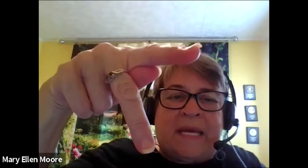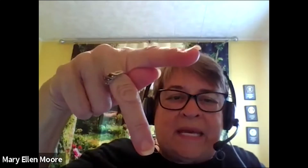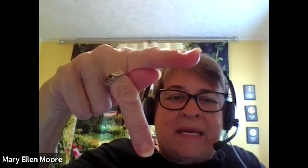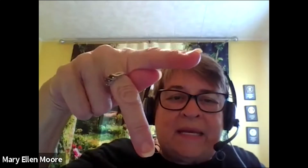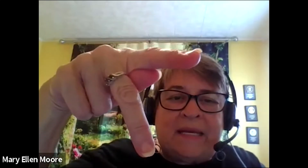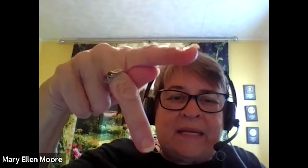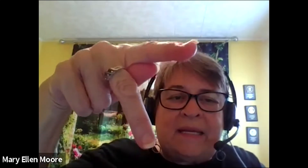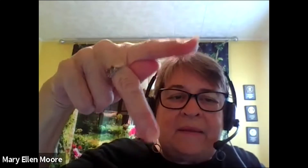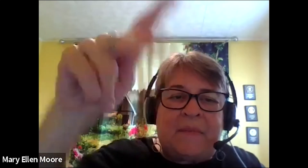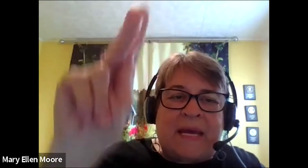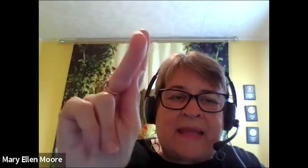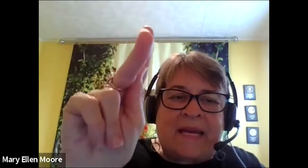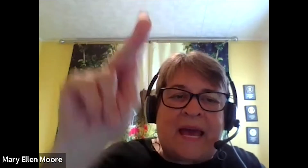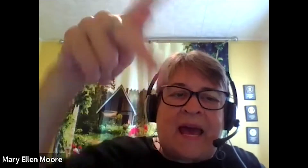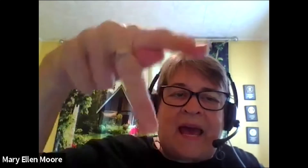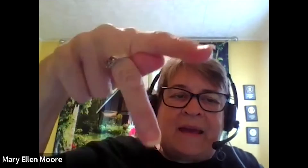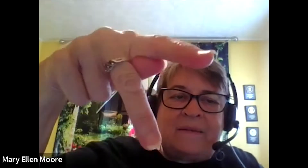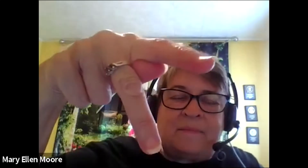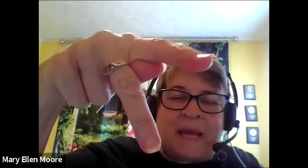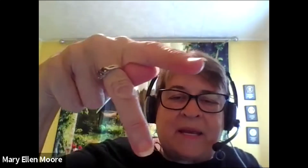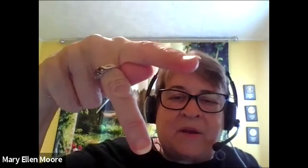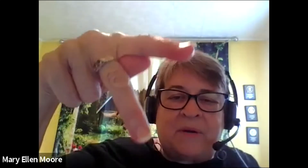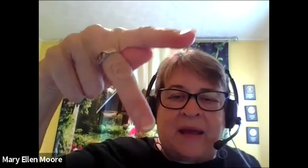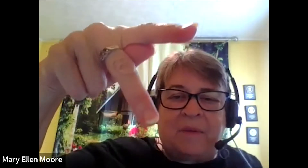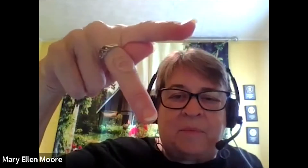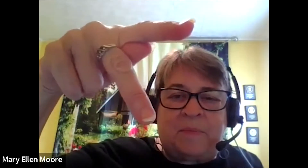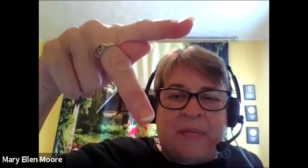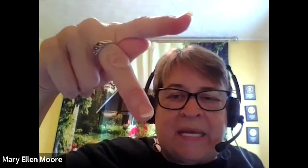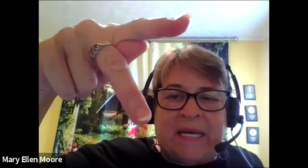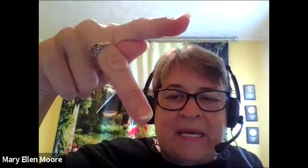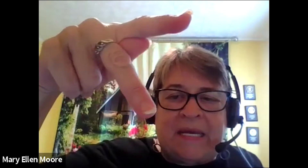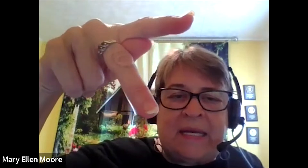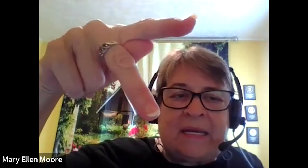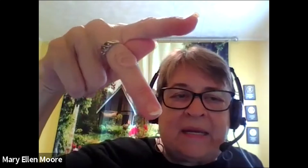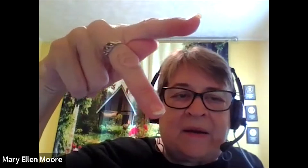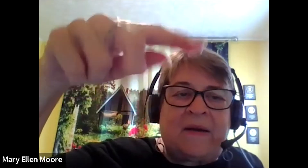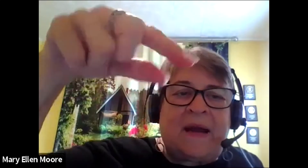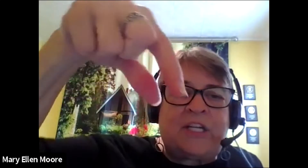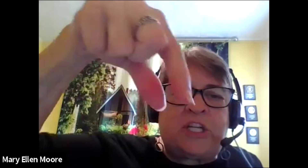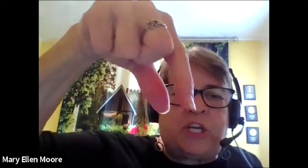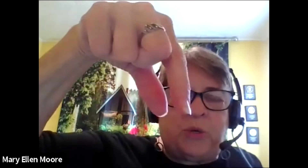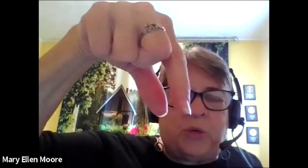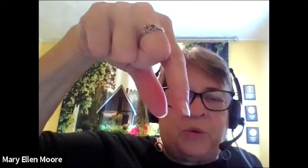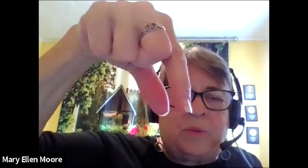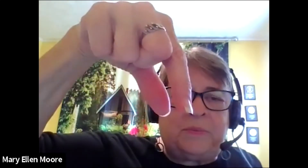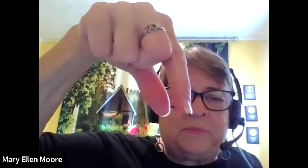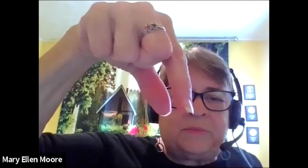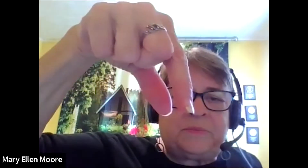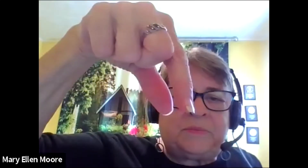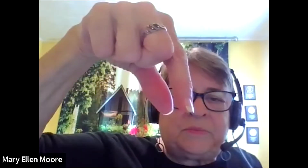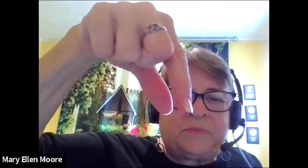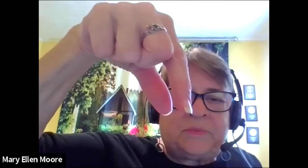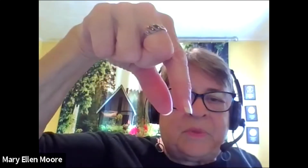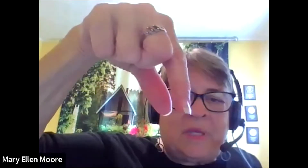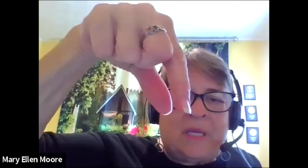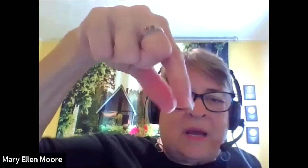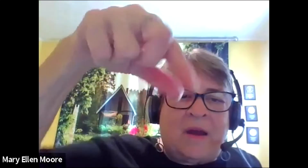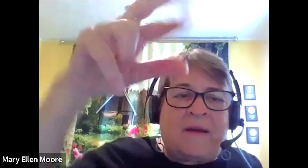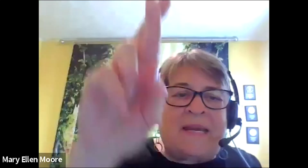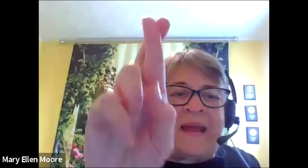P. Make that K, make it go down. P. All right, Q. All right, now